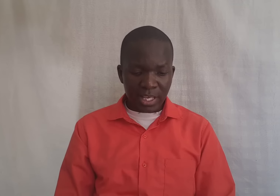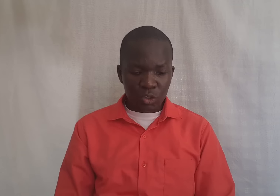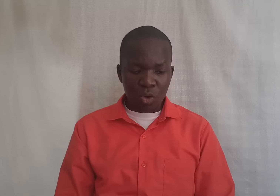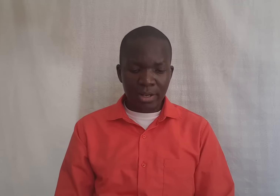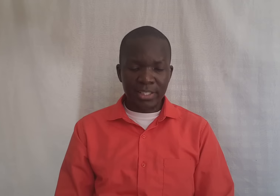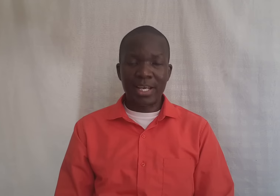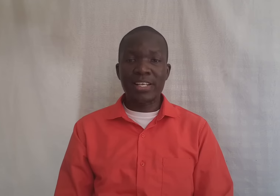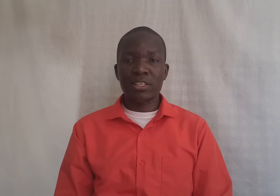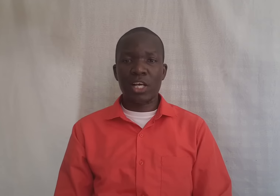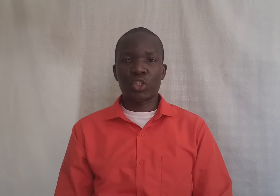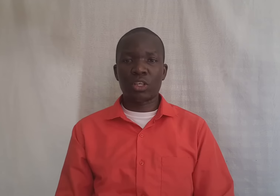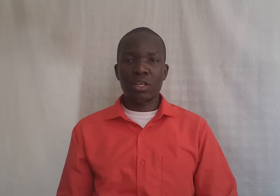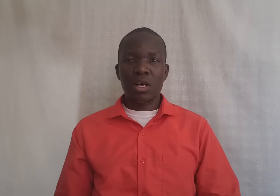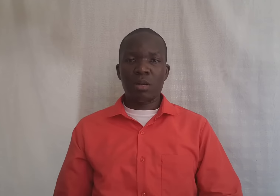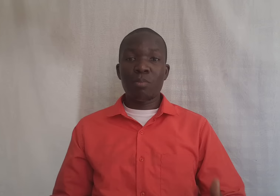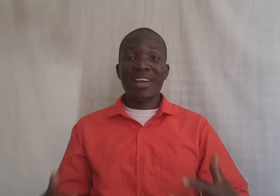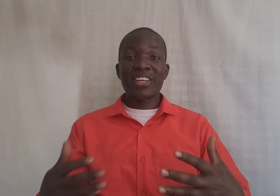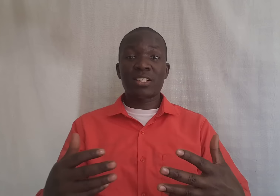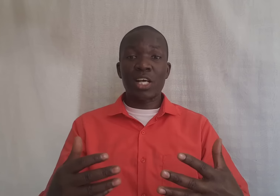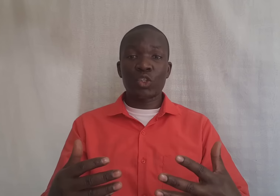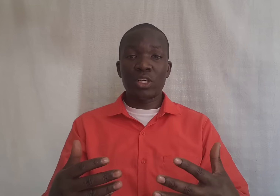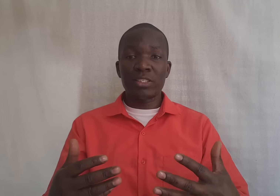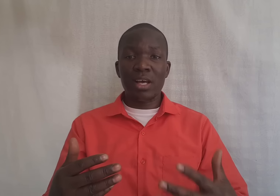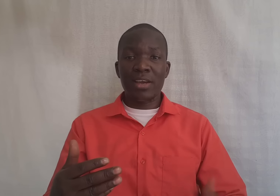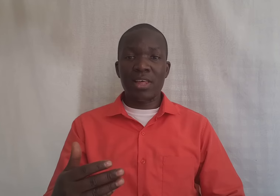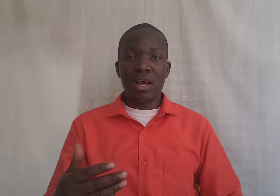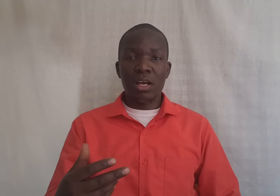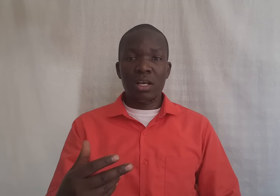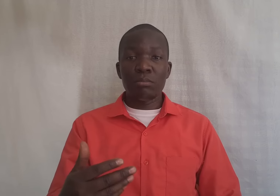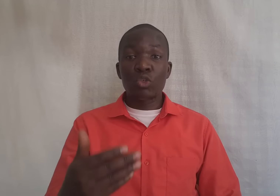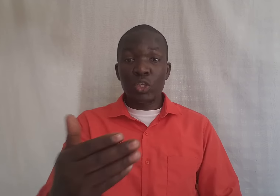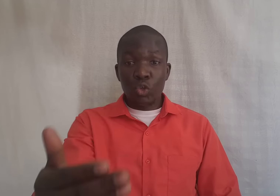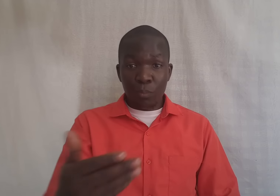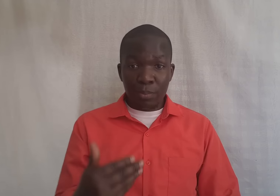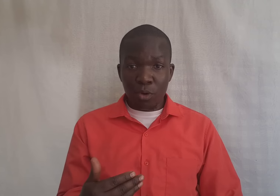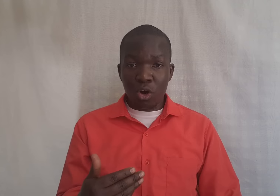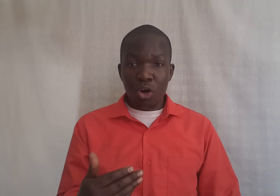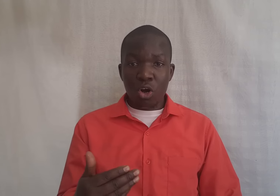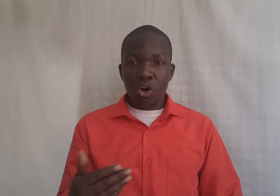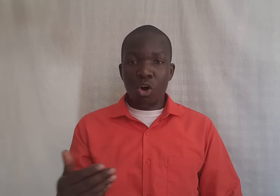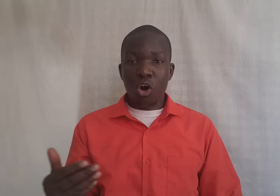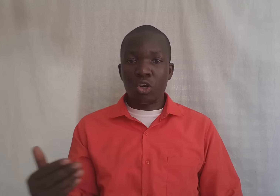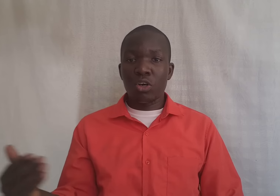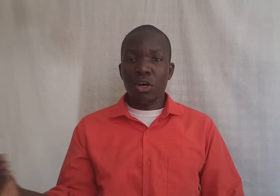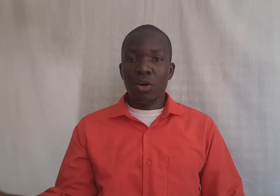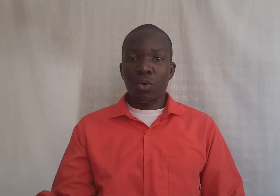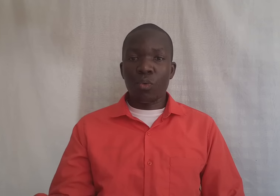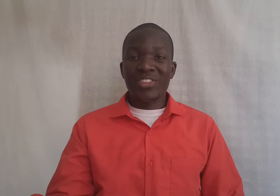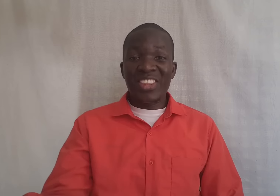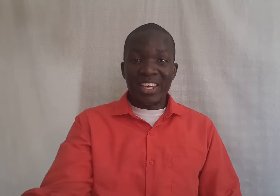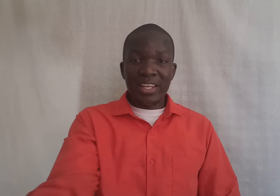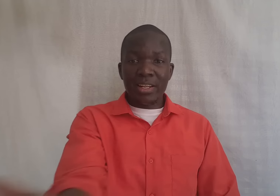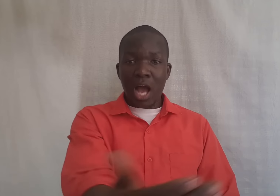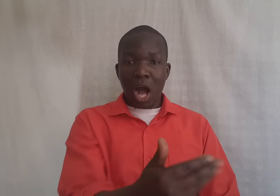next one is a discussion. Remember, a discussion is either between 2 people or within a